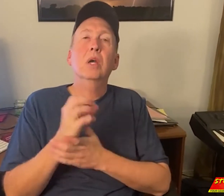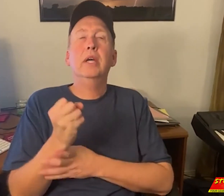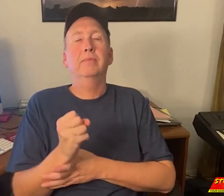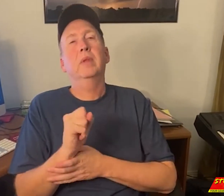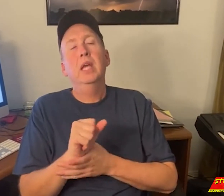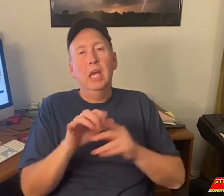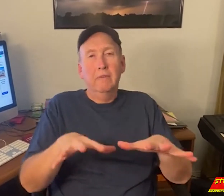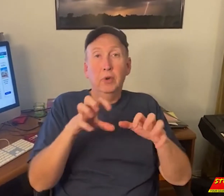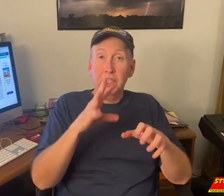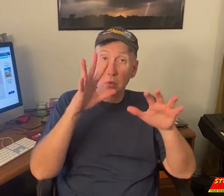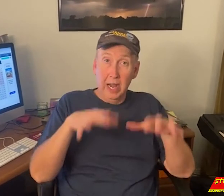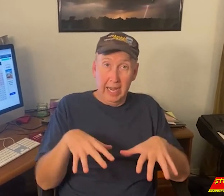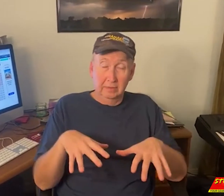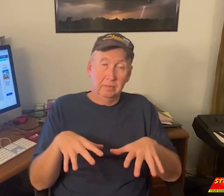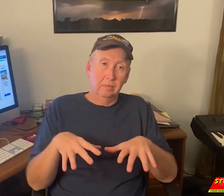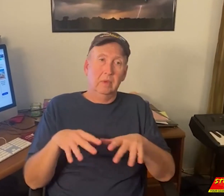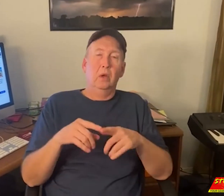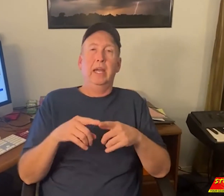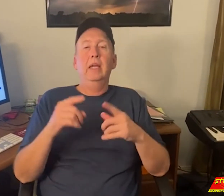Okay. Freezing rain. Okay.